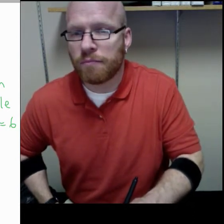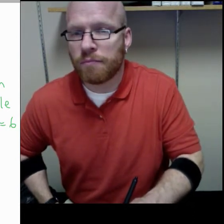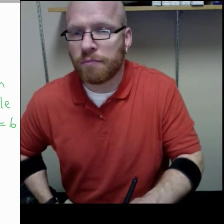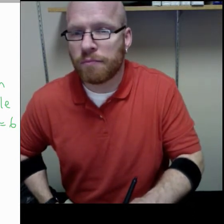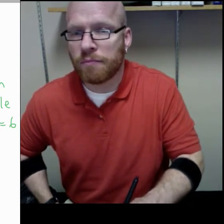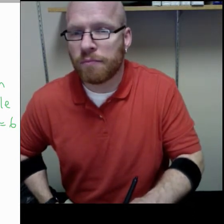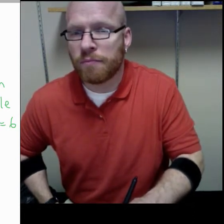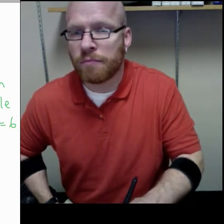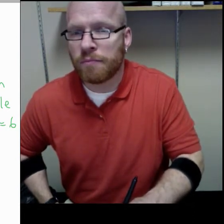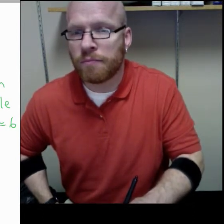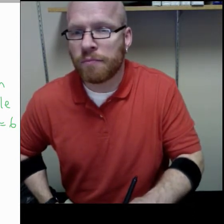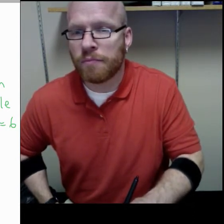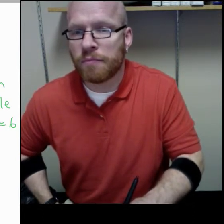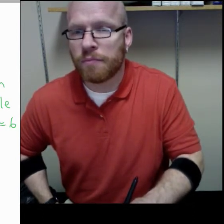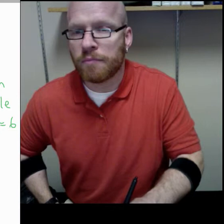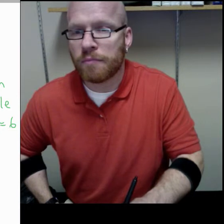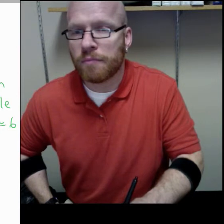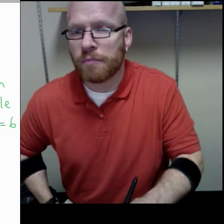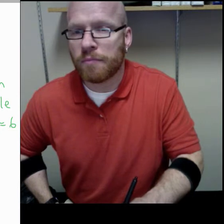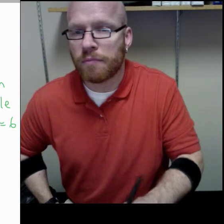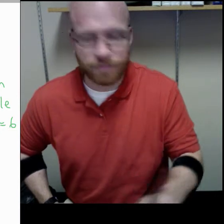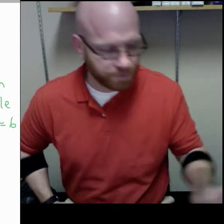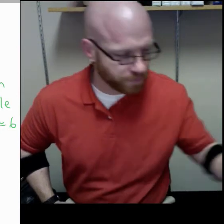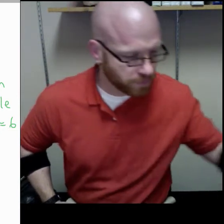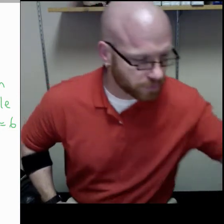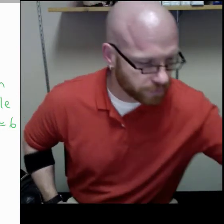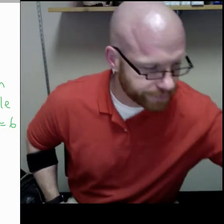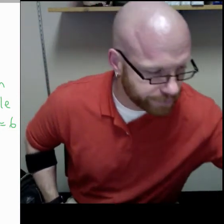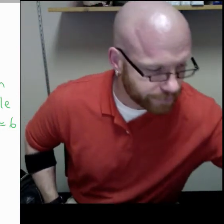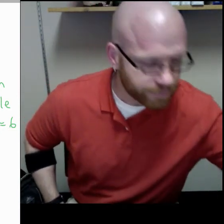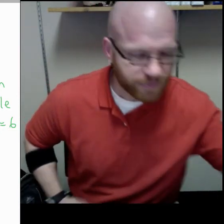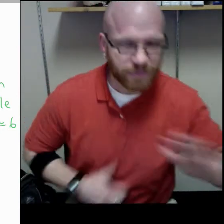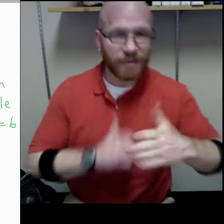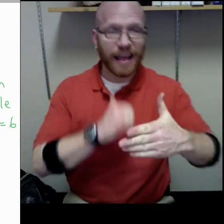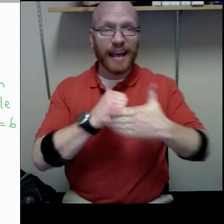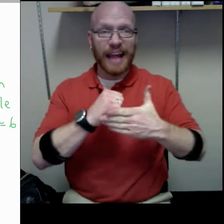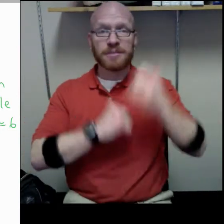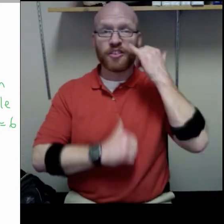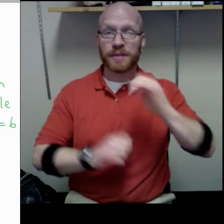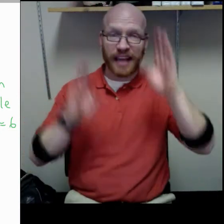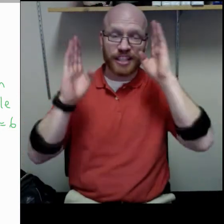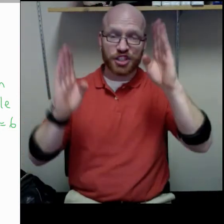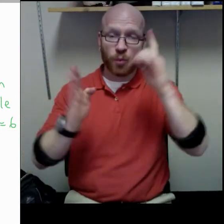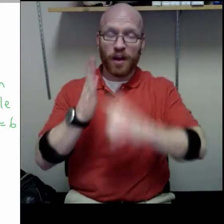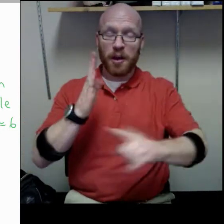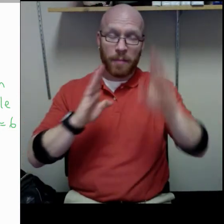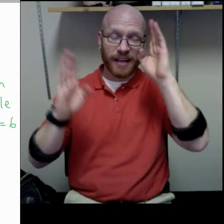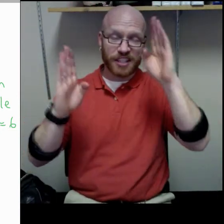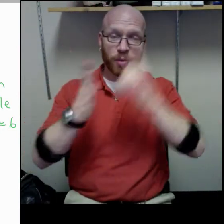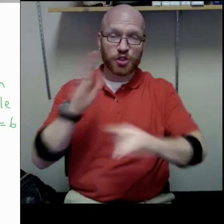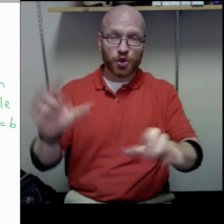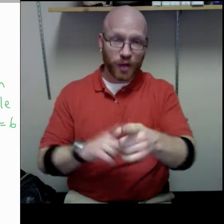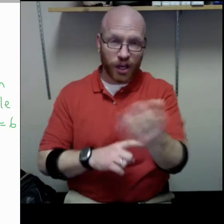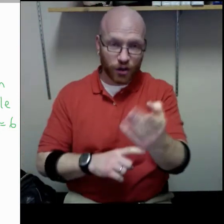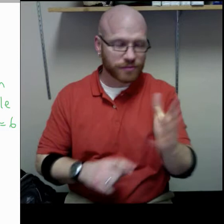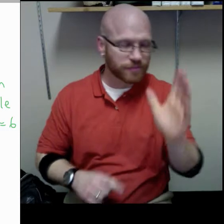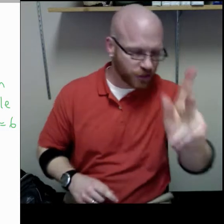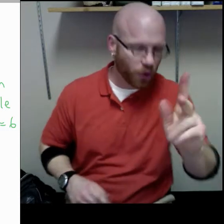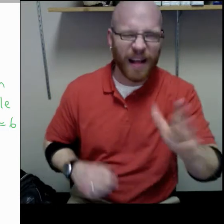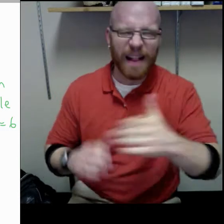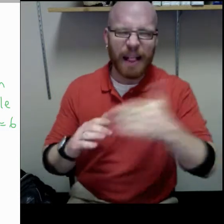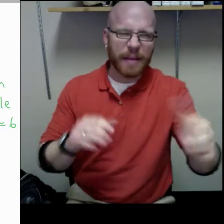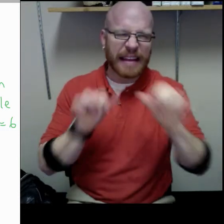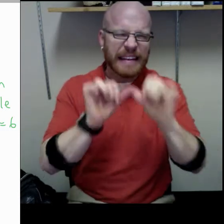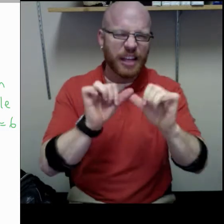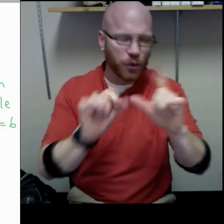helps to pay attention to what you're doing here.